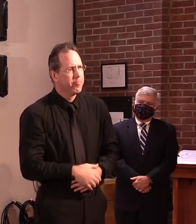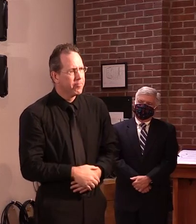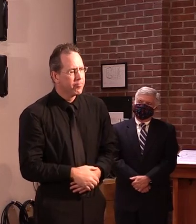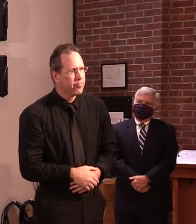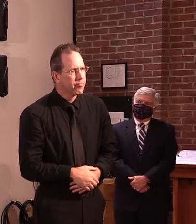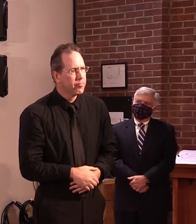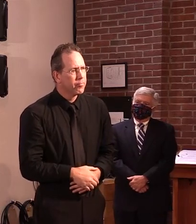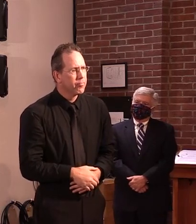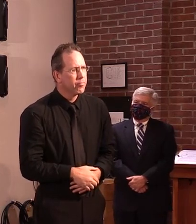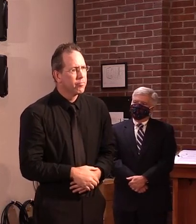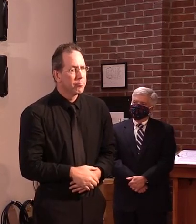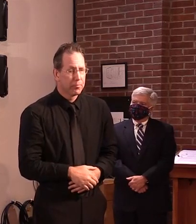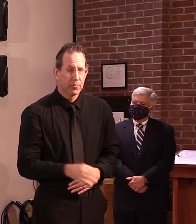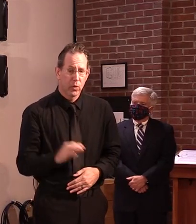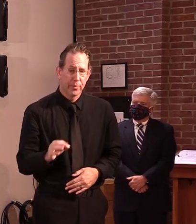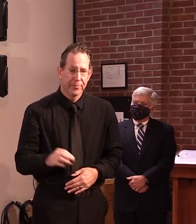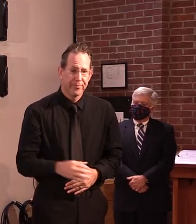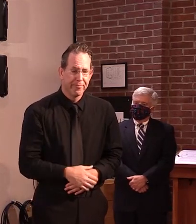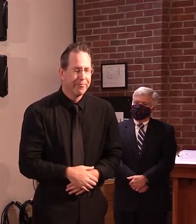Okay, thank you.